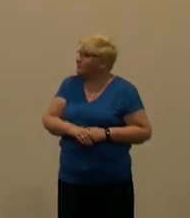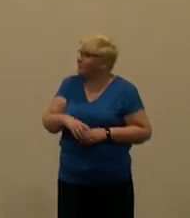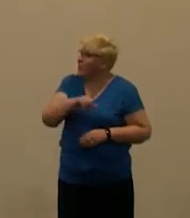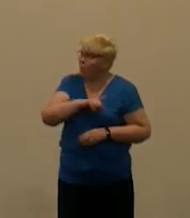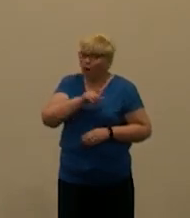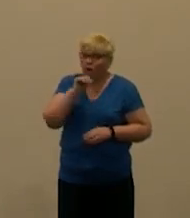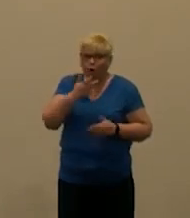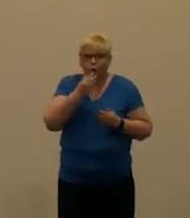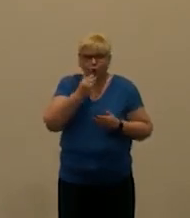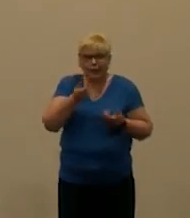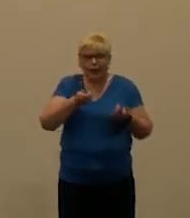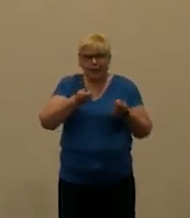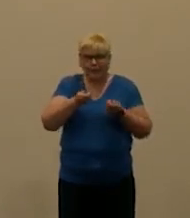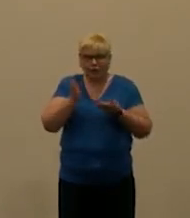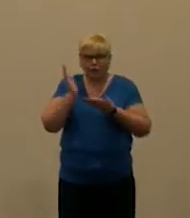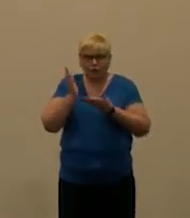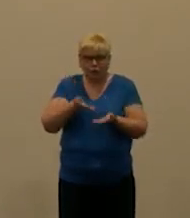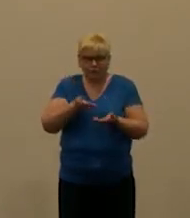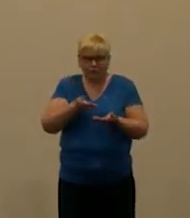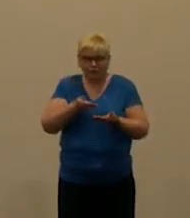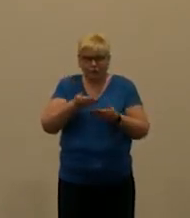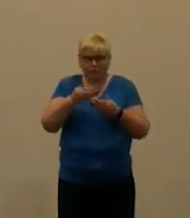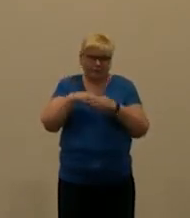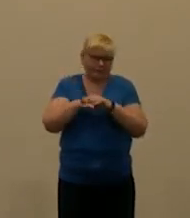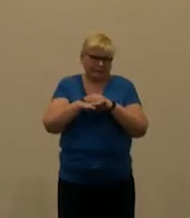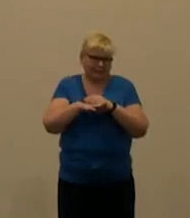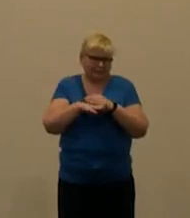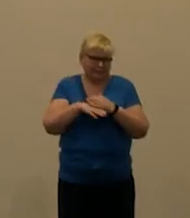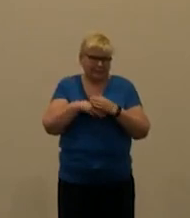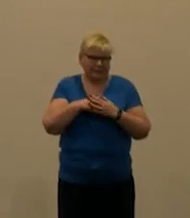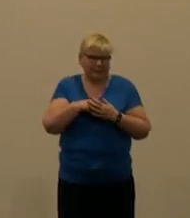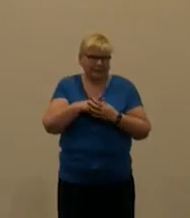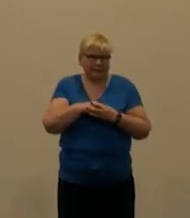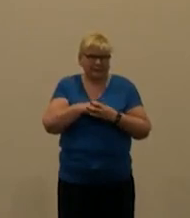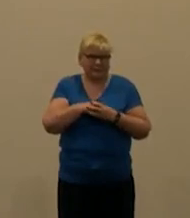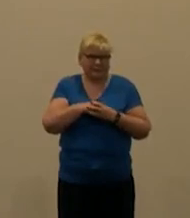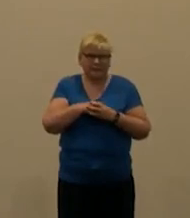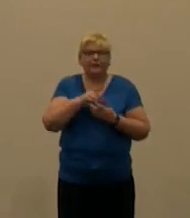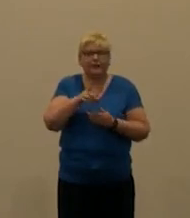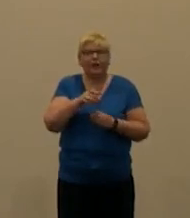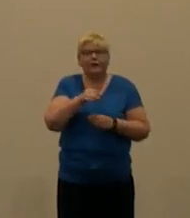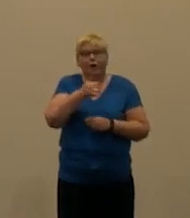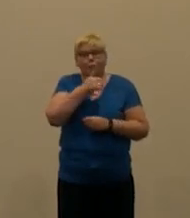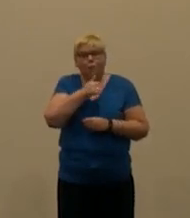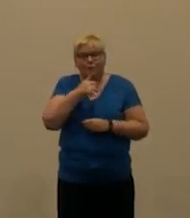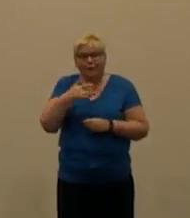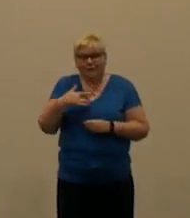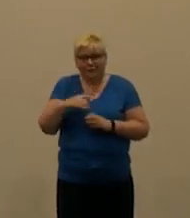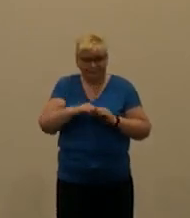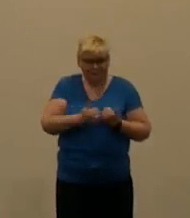why should I not using a managed service to trim the hedge? And as well, this is for the private life, as